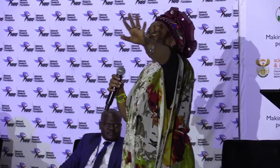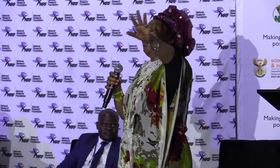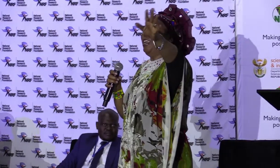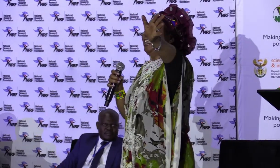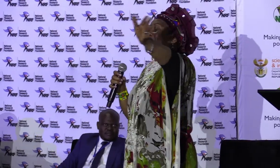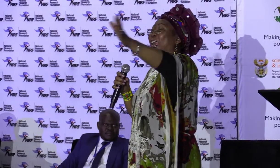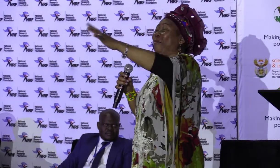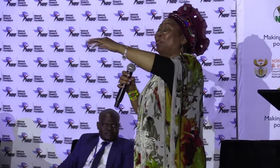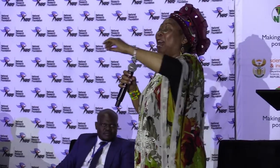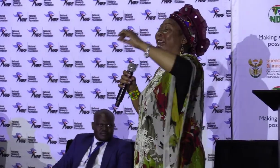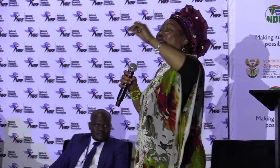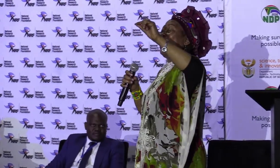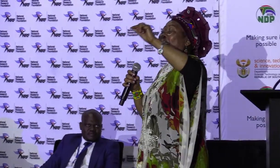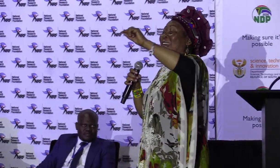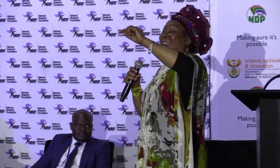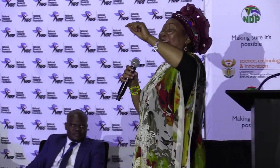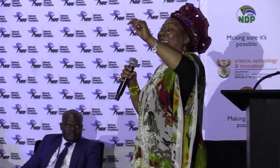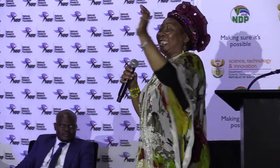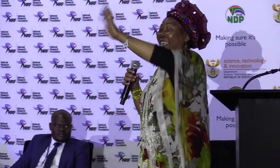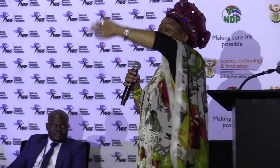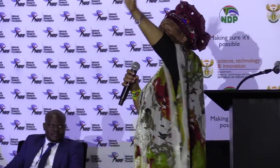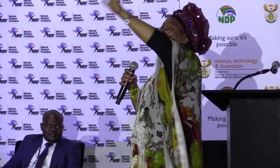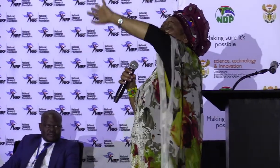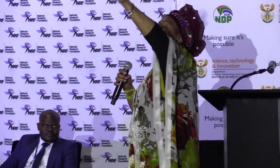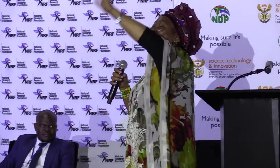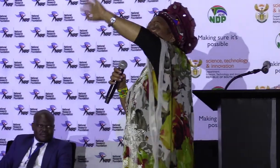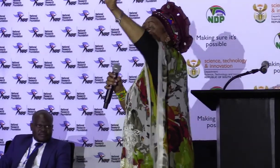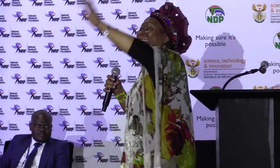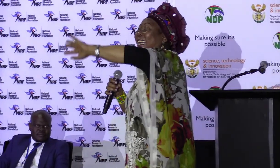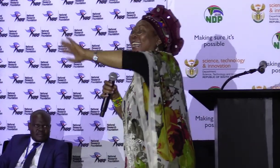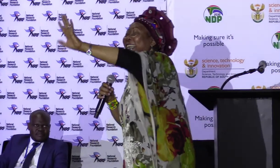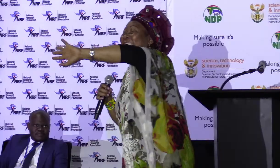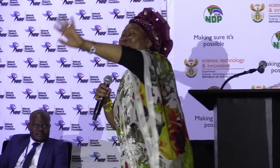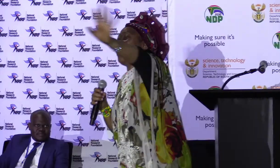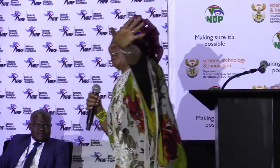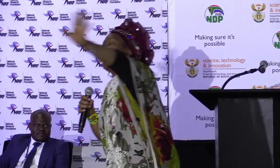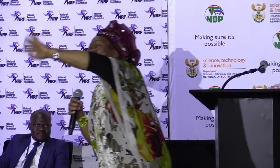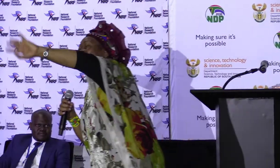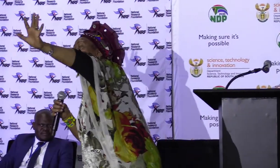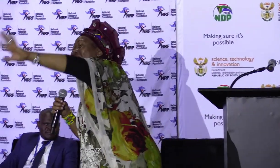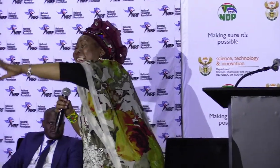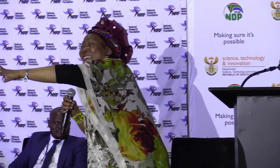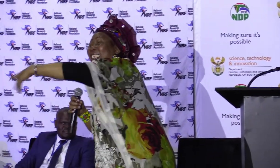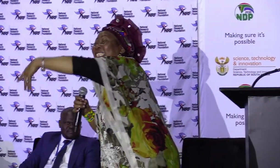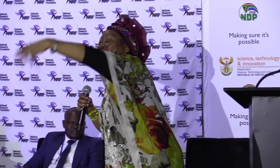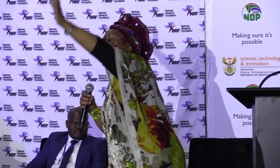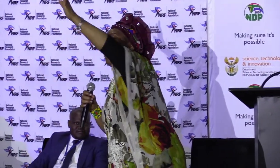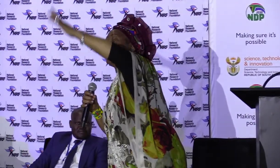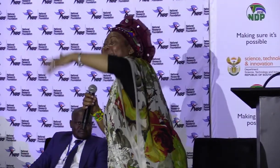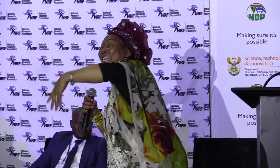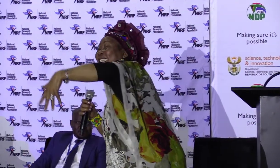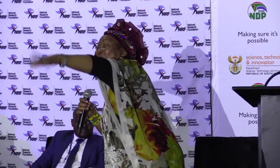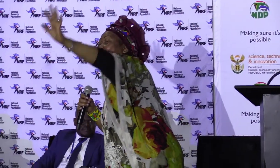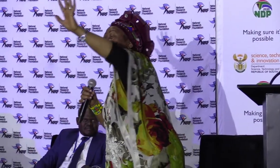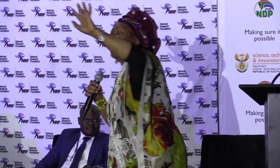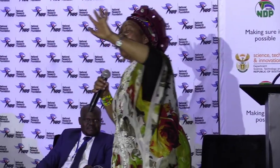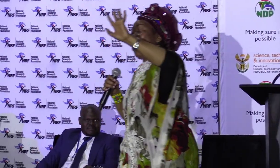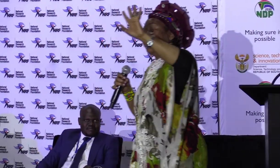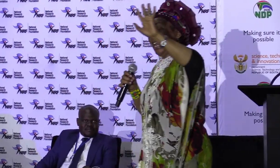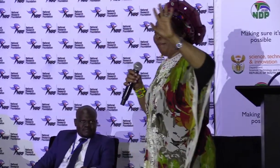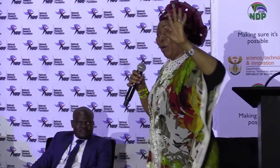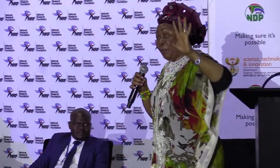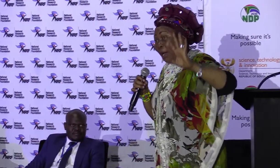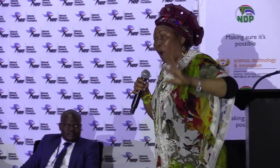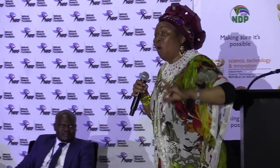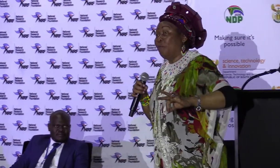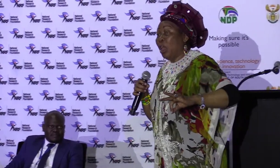sisebenzise ulithemba lesizwe. Ngiyabonga, ngiyabonga. They disappeared.